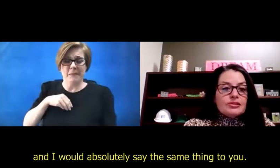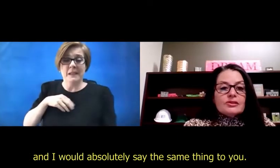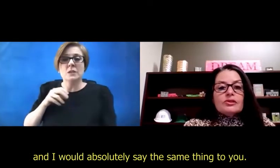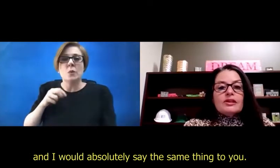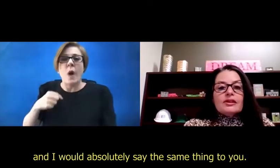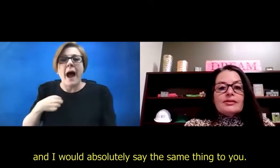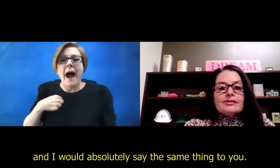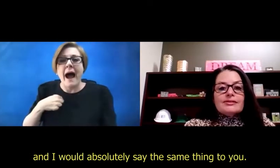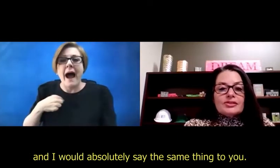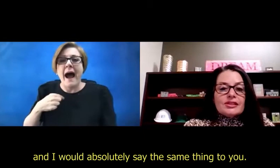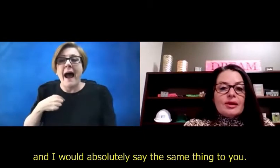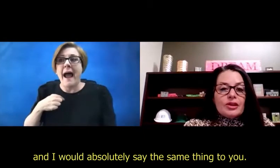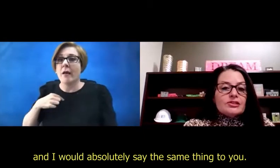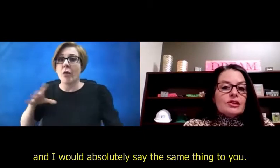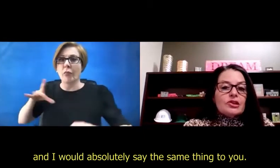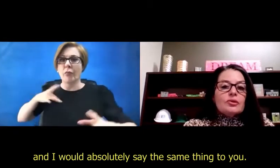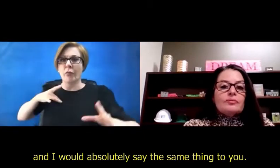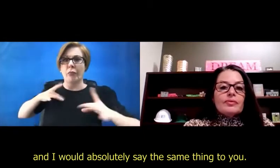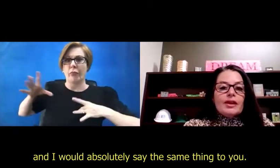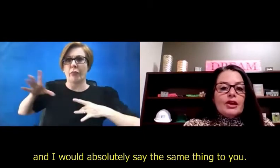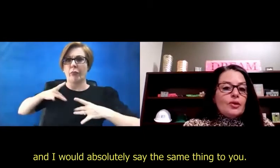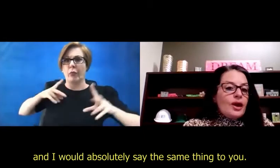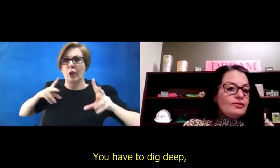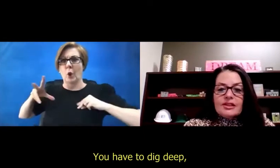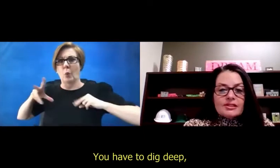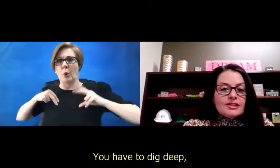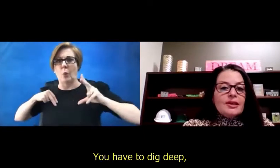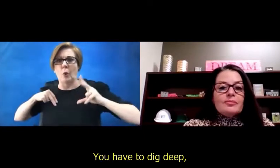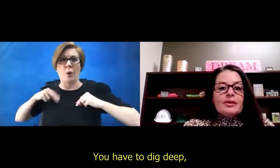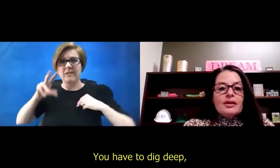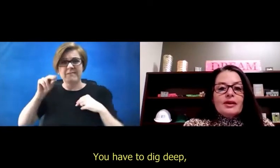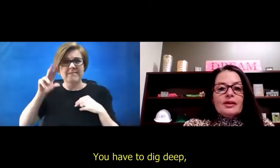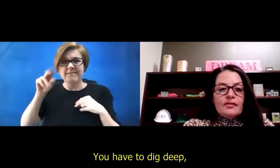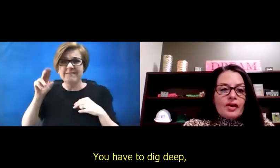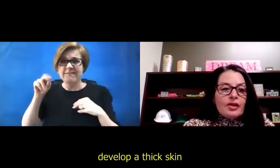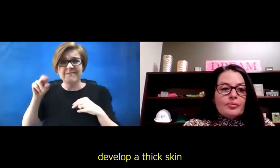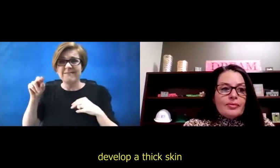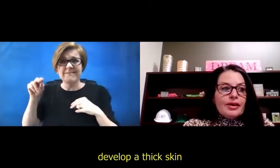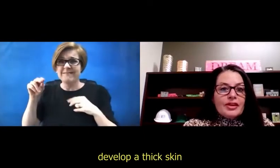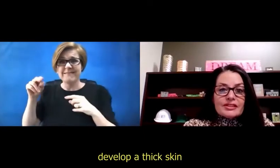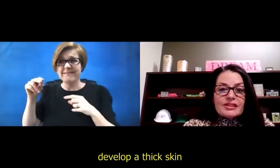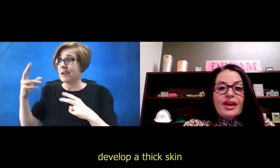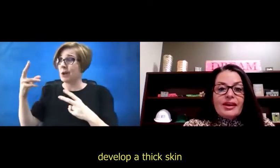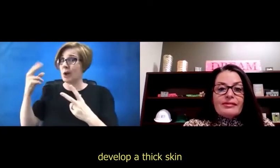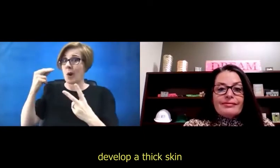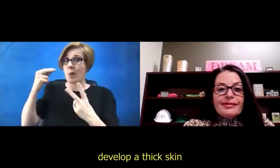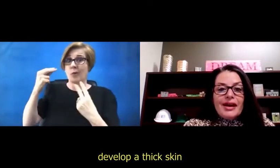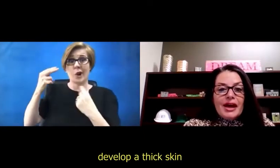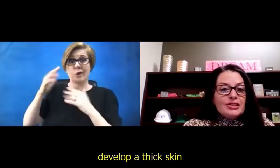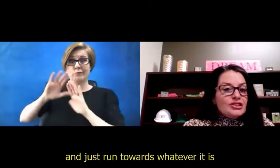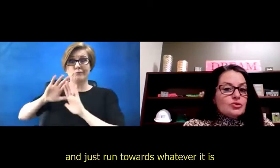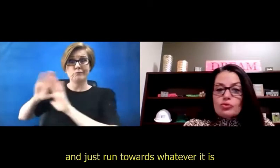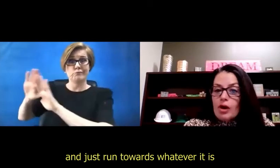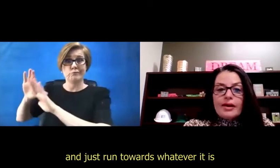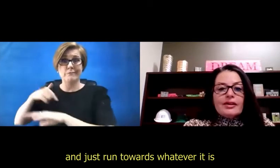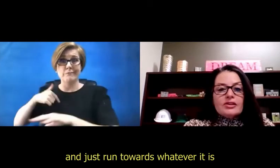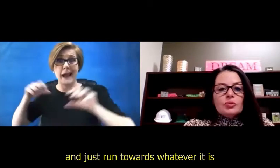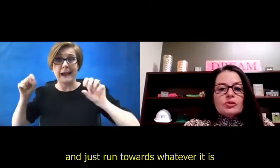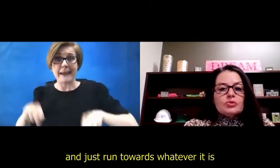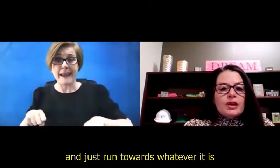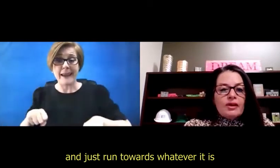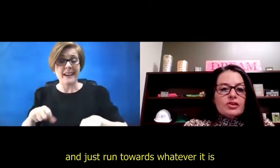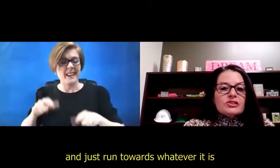would absolutely say the same thing to you. You have to dig deep, develop a thick skin, and just